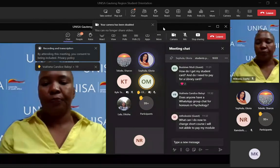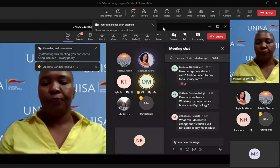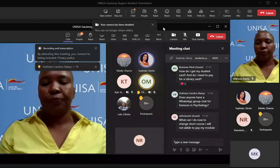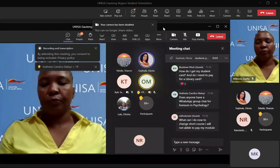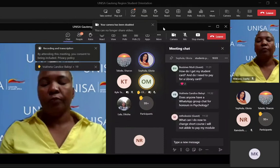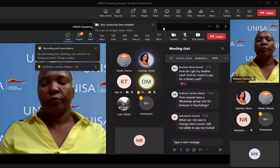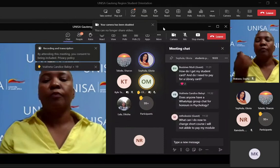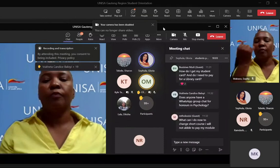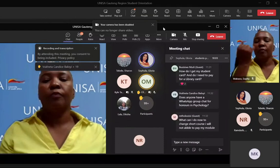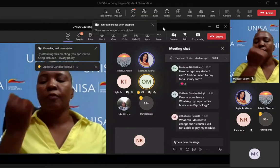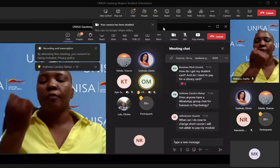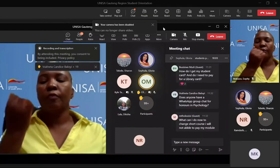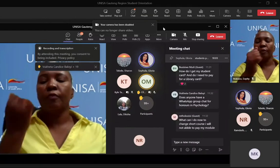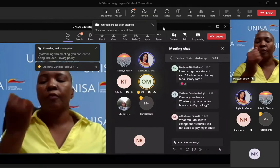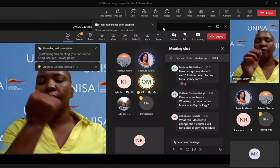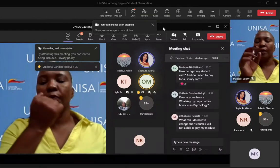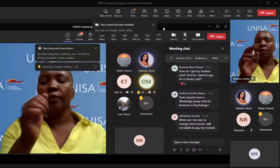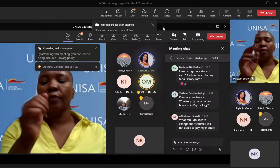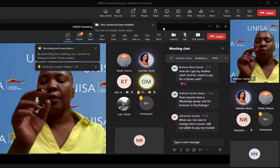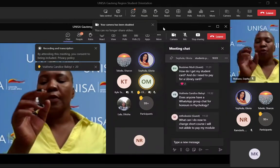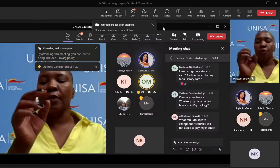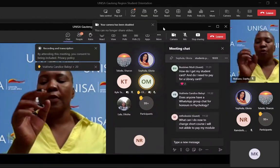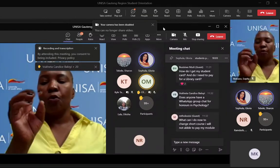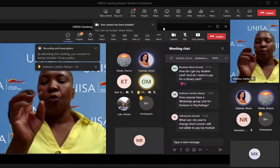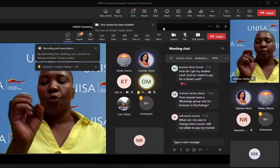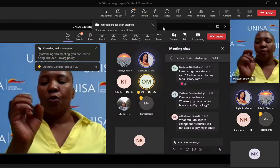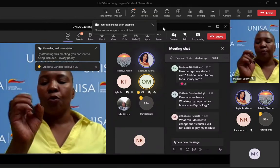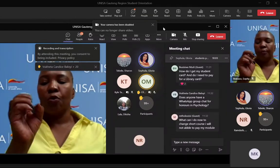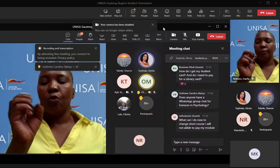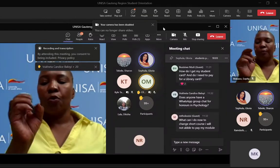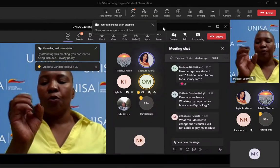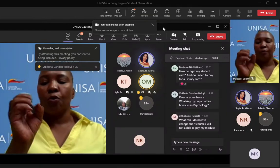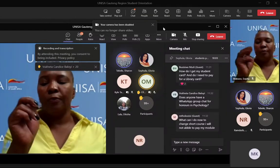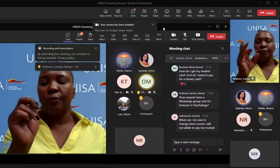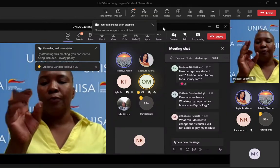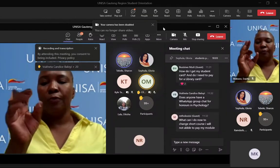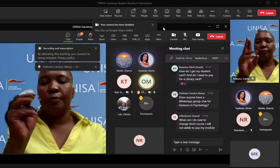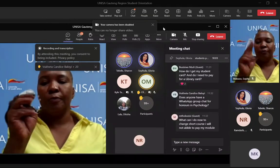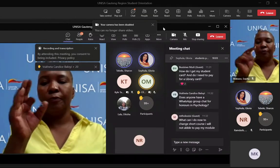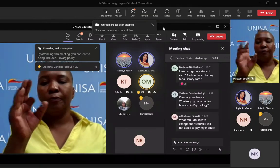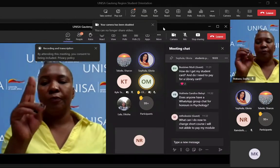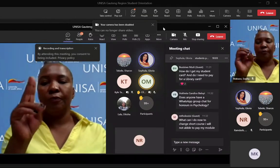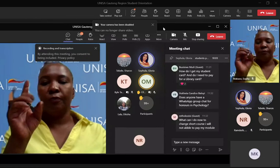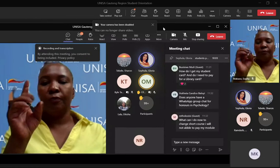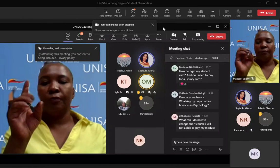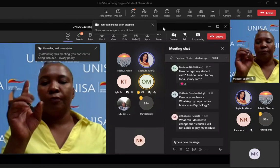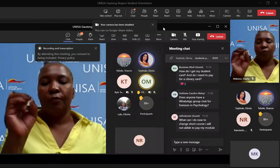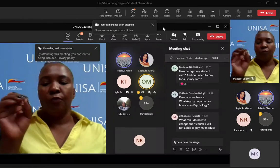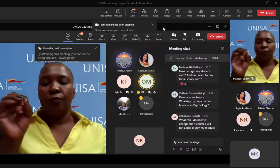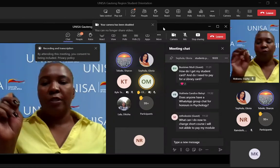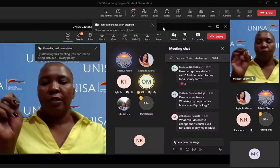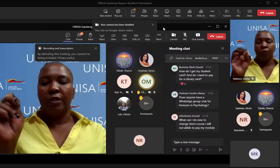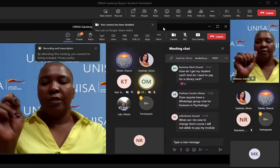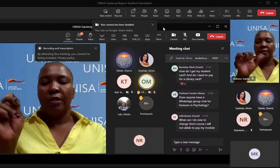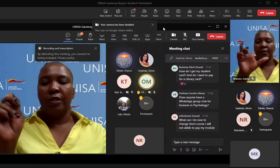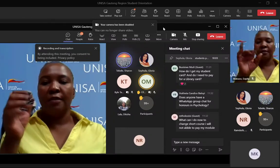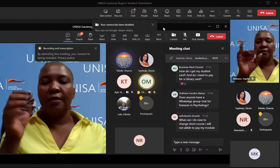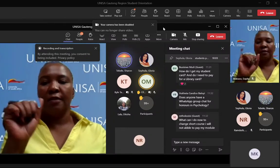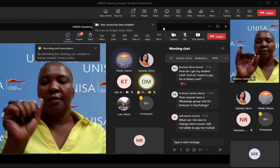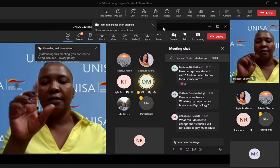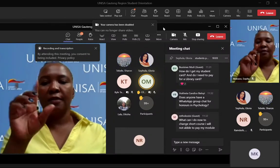oh sorry it's not fundon challenge Ali apologies for that my apologies as